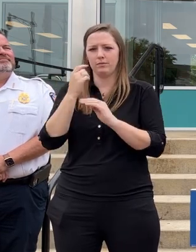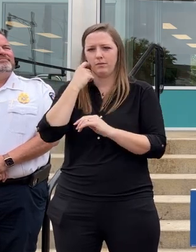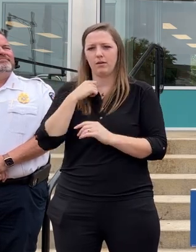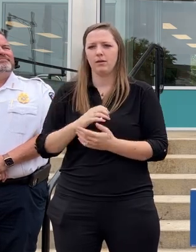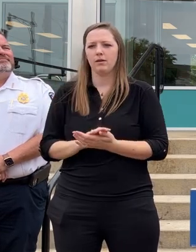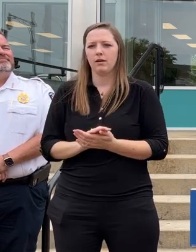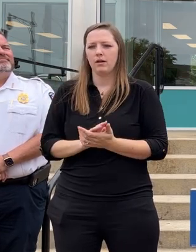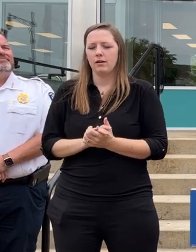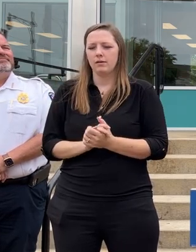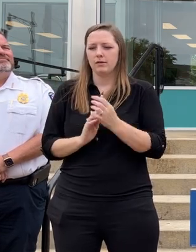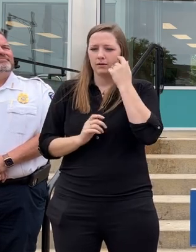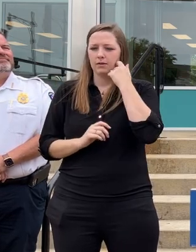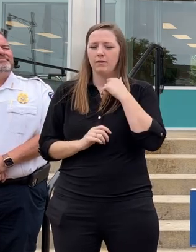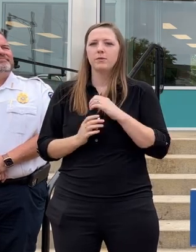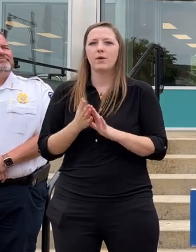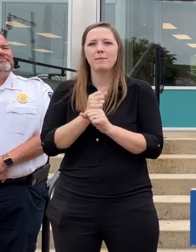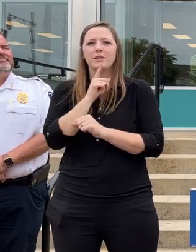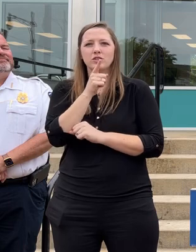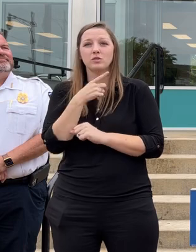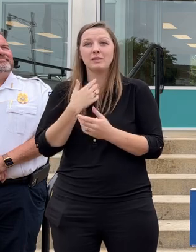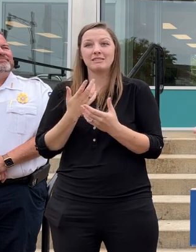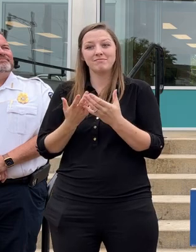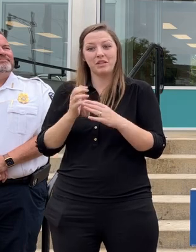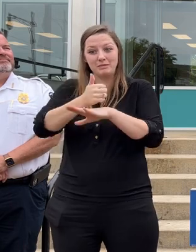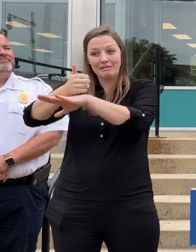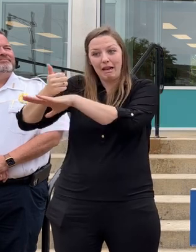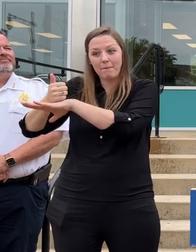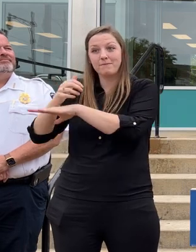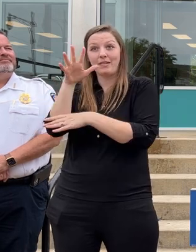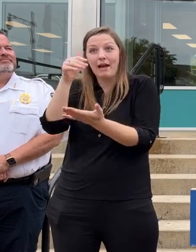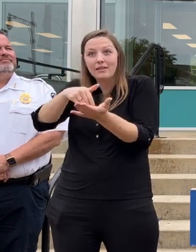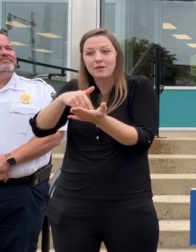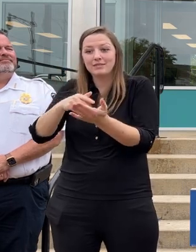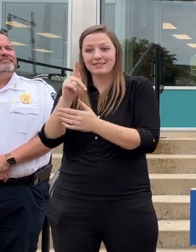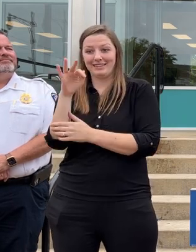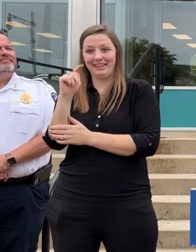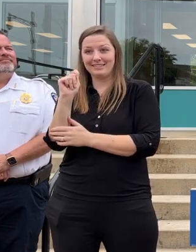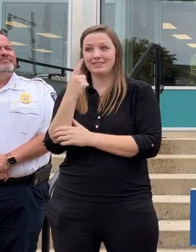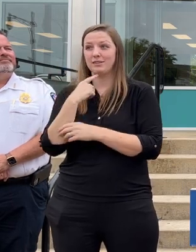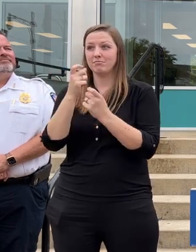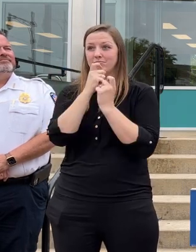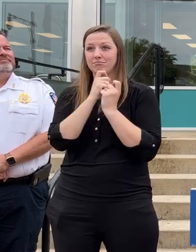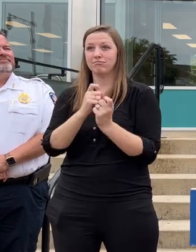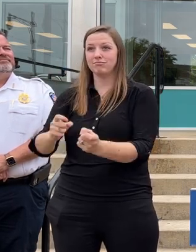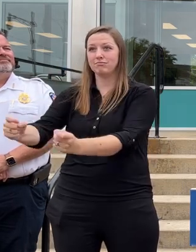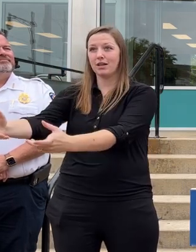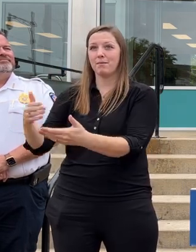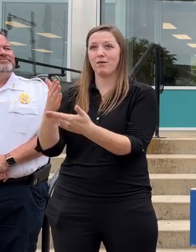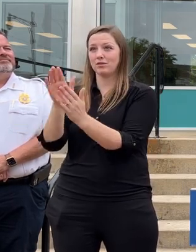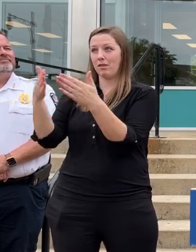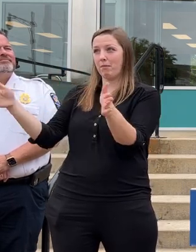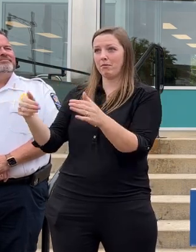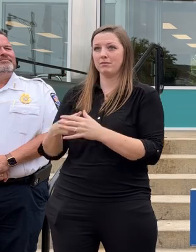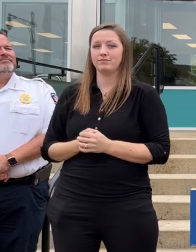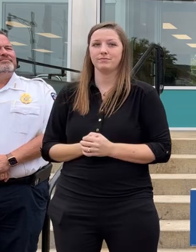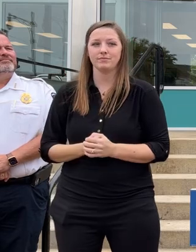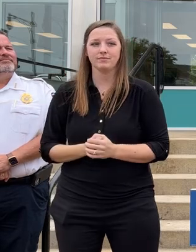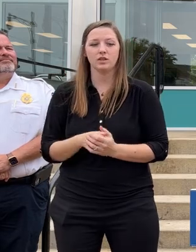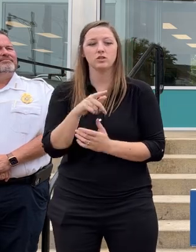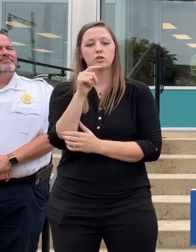to assemble 5,000 kits and then we could get them out into the public's hands. So I'd like to ask Trina Burris, the